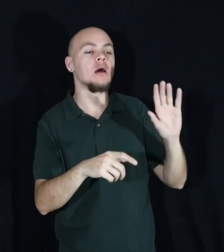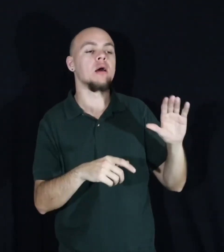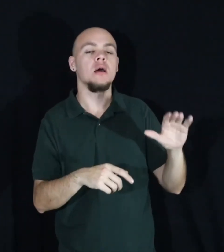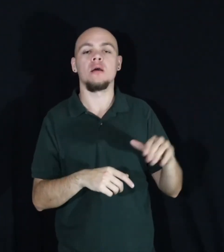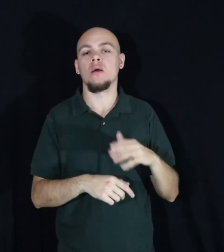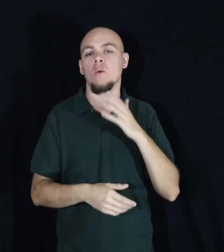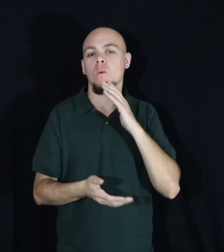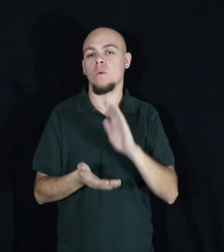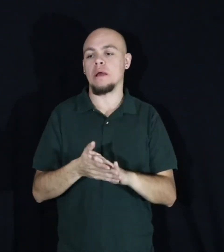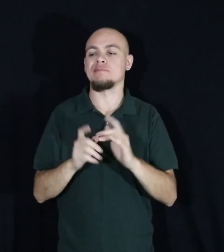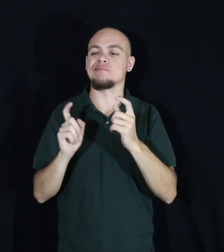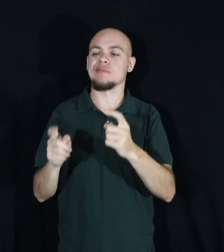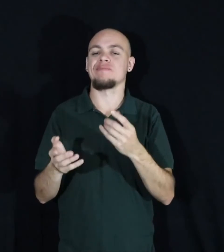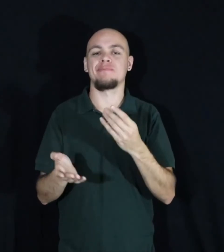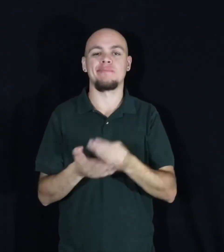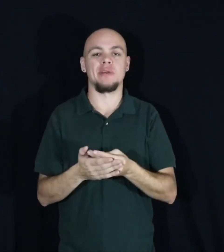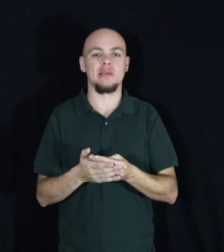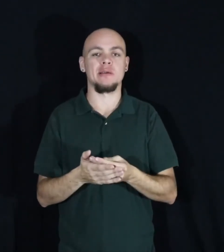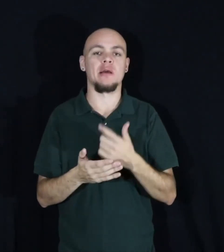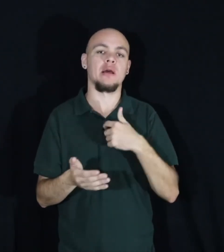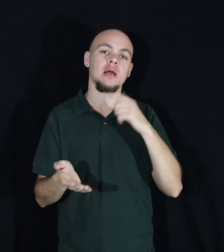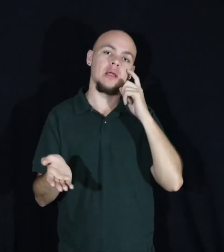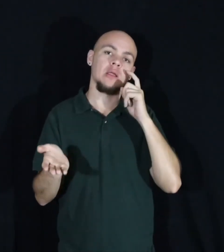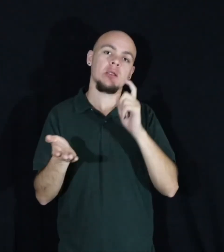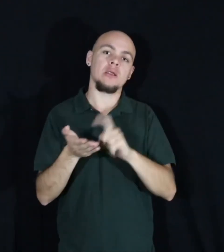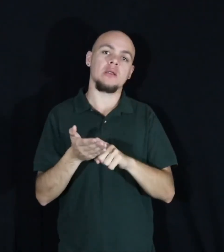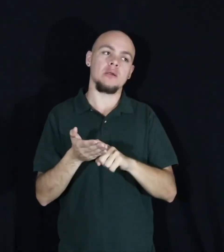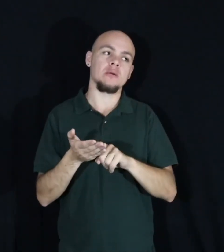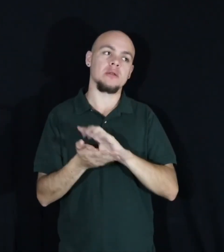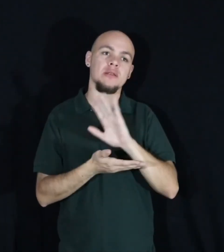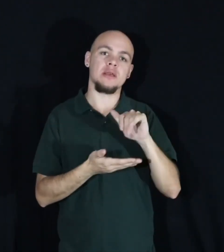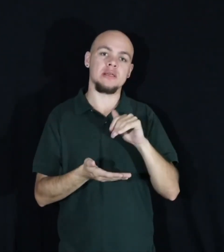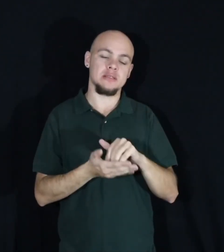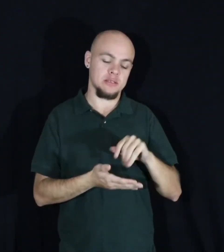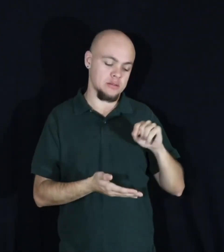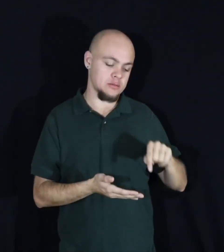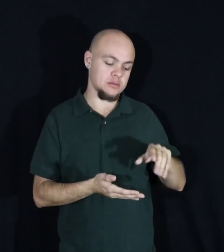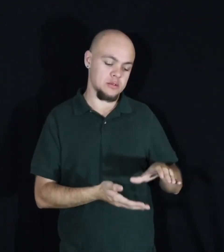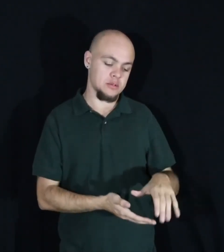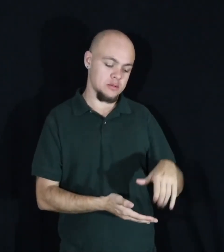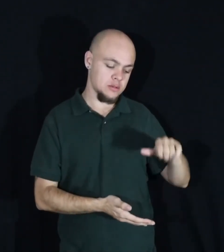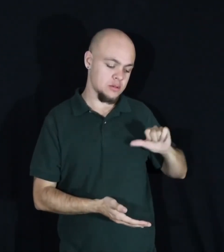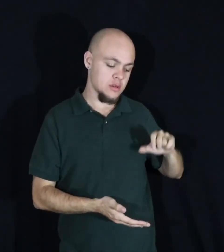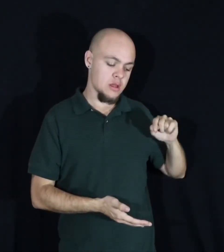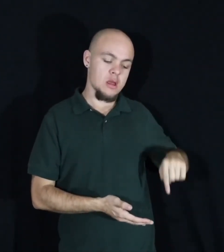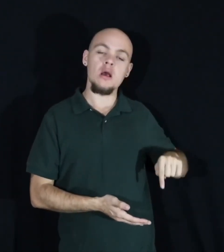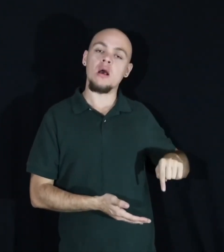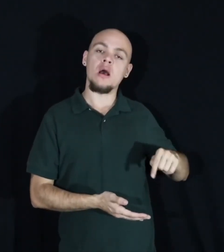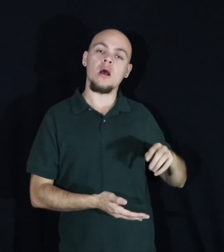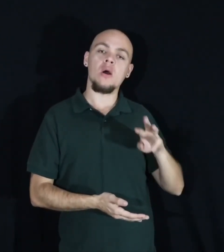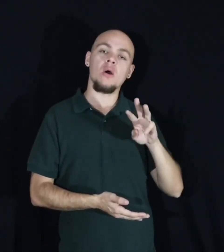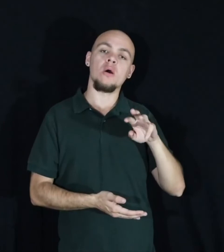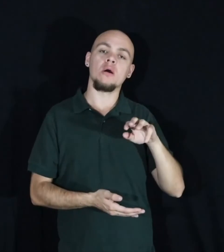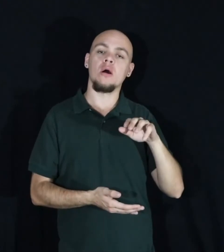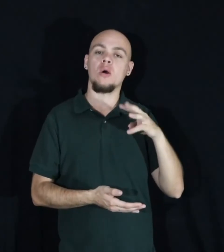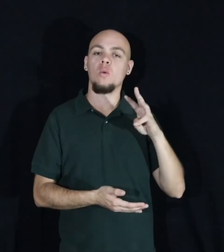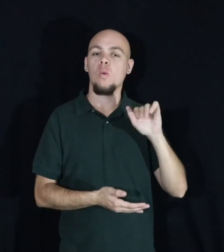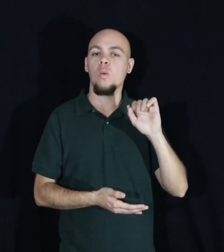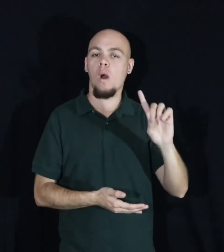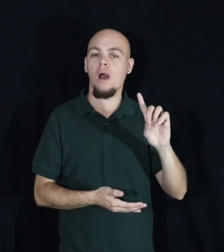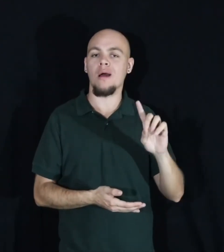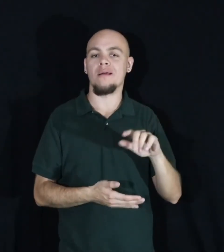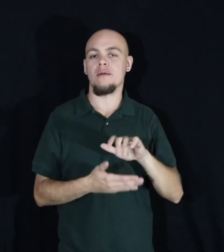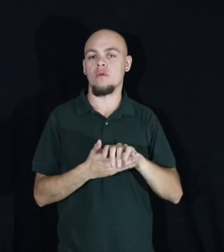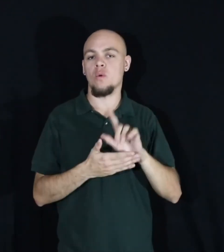gives him a little bit of cash. And then I noticed when she opens the center console, she's got this haphazard wad of $1 bills and coins,